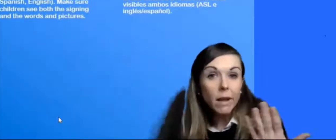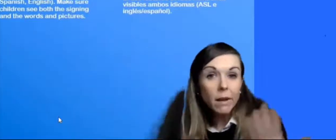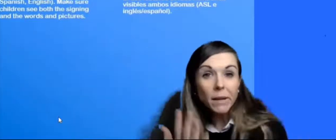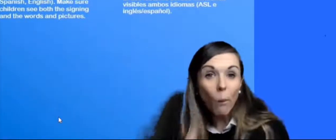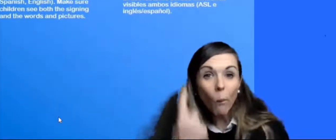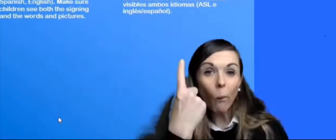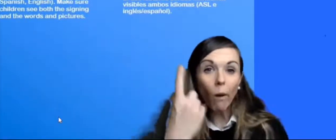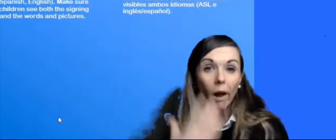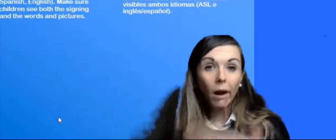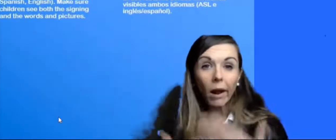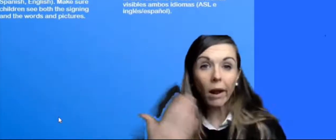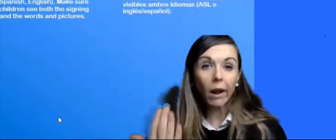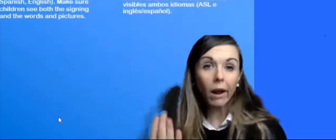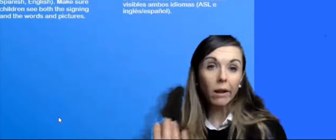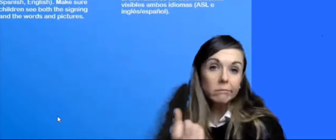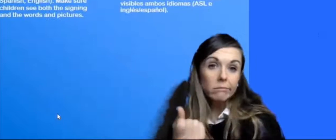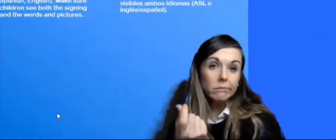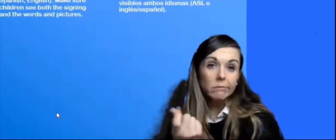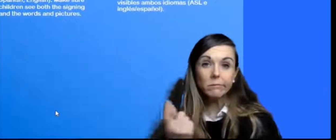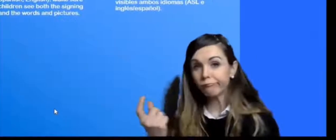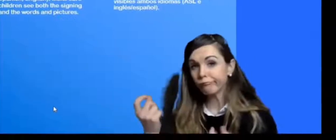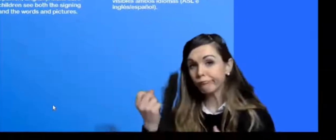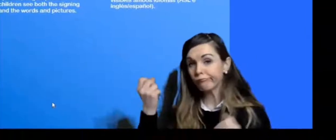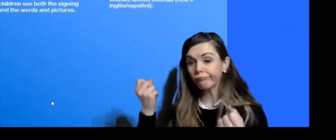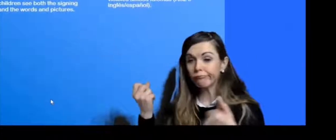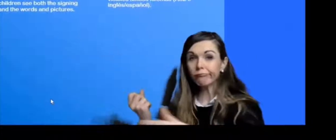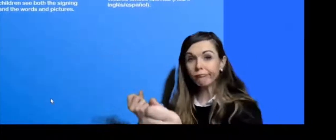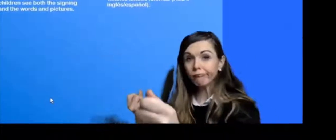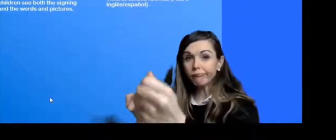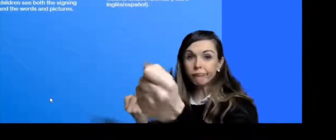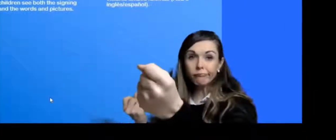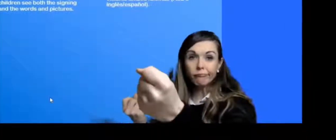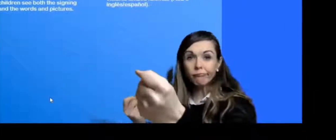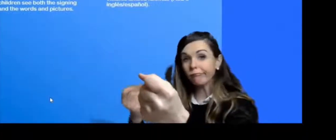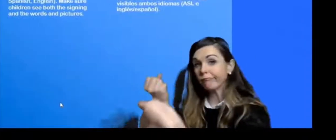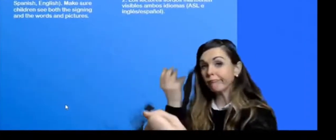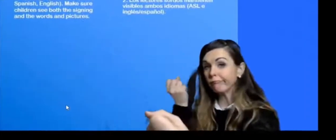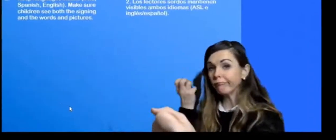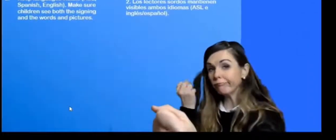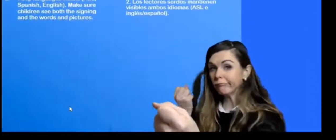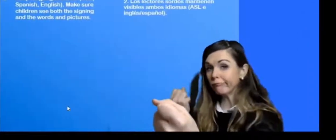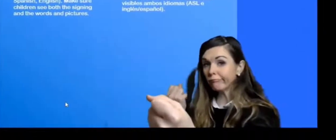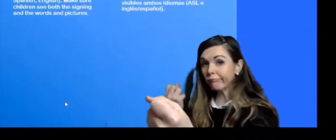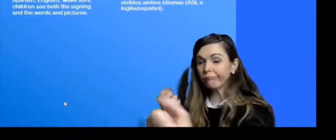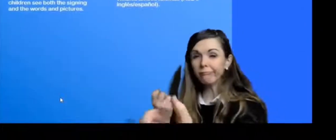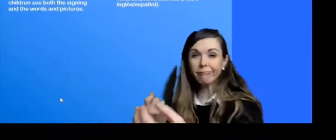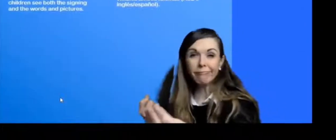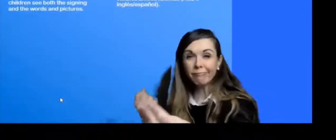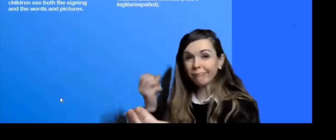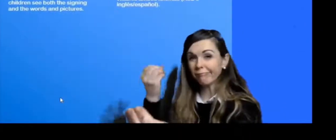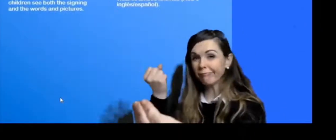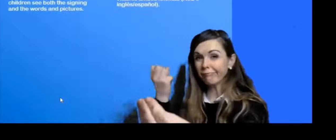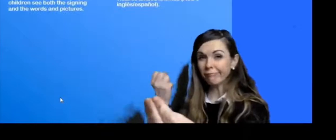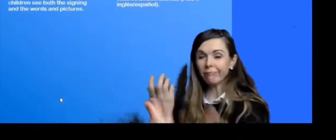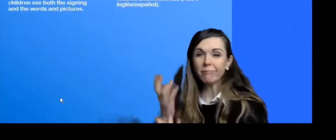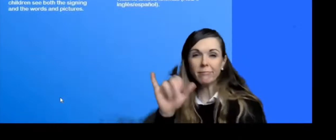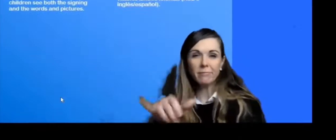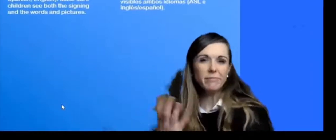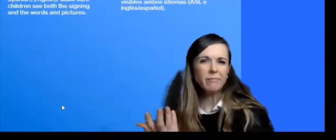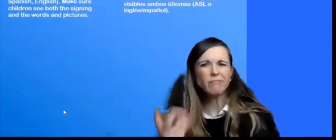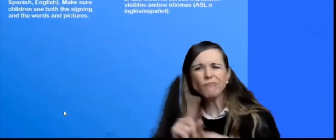you're stuck with just the signing space that you have. You could also hold the book and then only sign with one